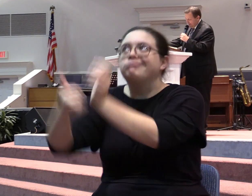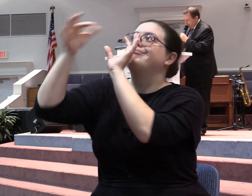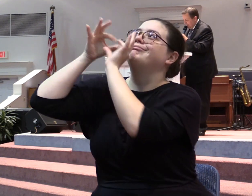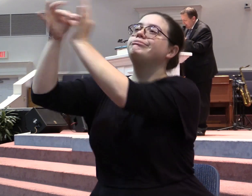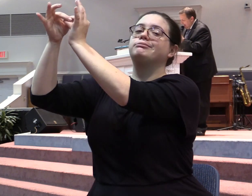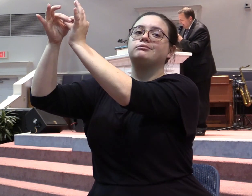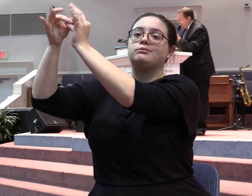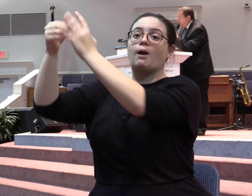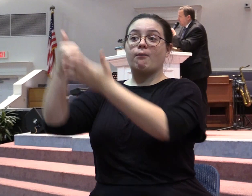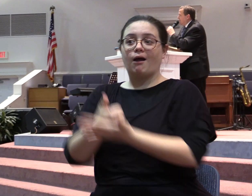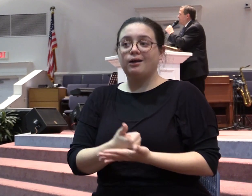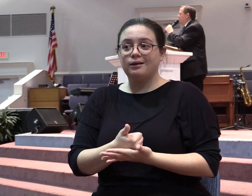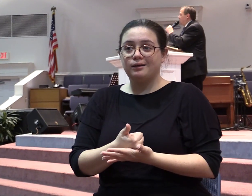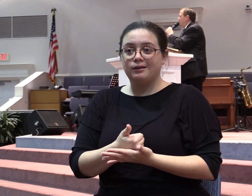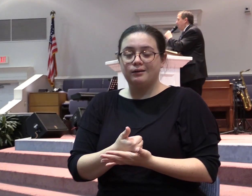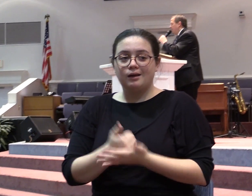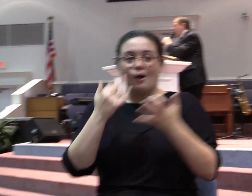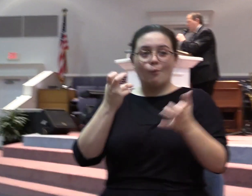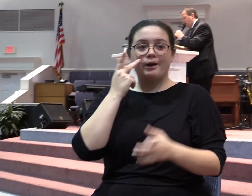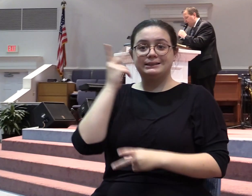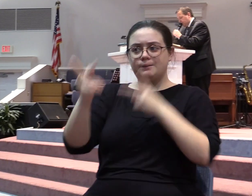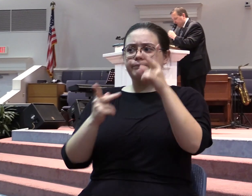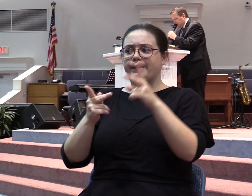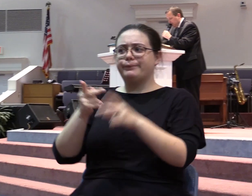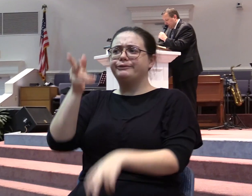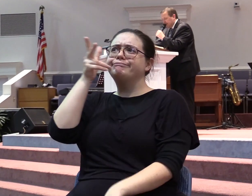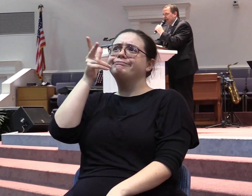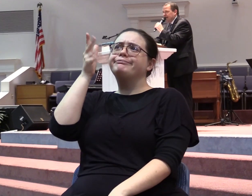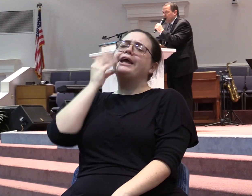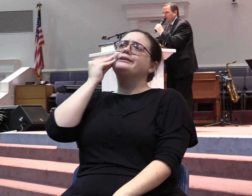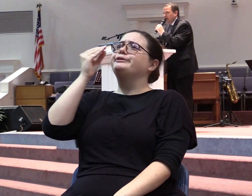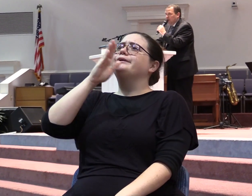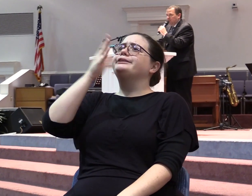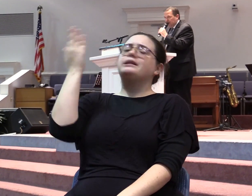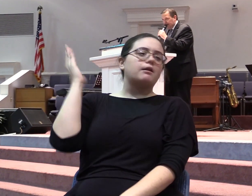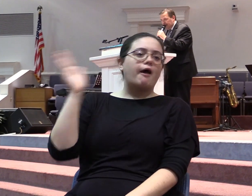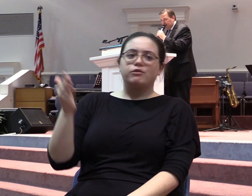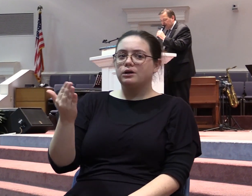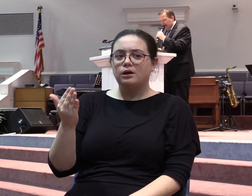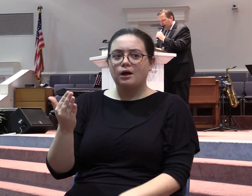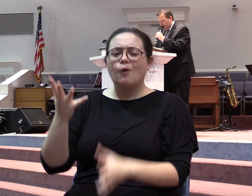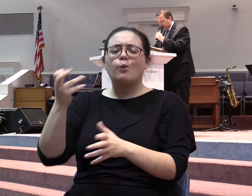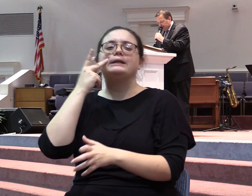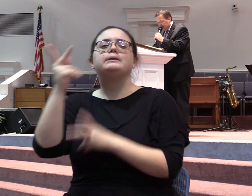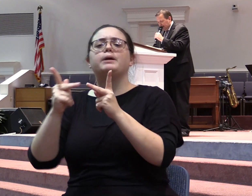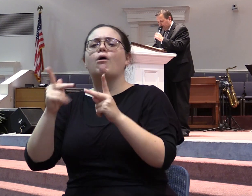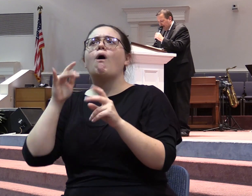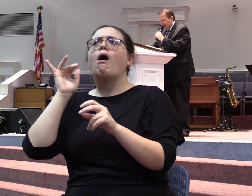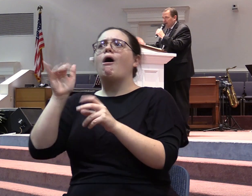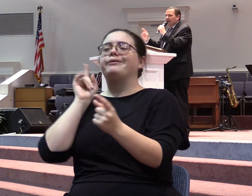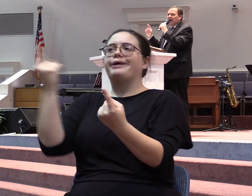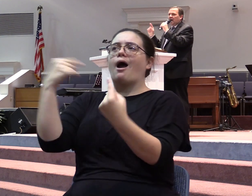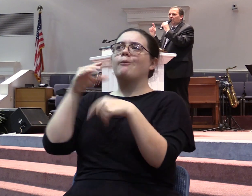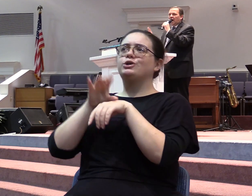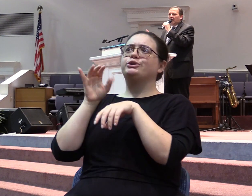God. And I want to see those who have never heard this truth to hear, believe, and receive,